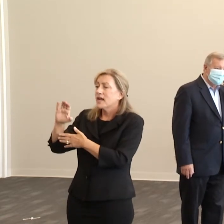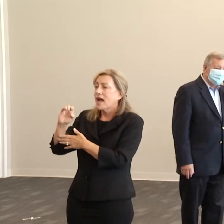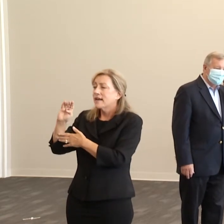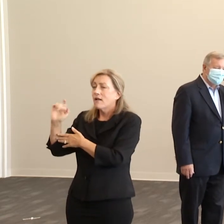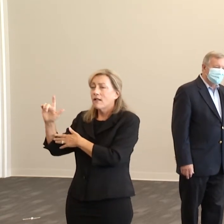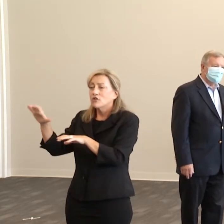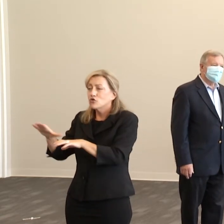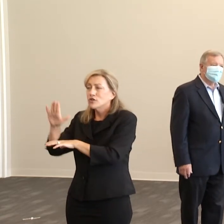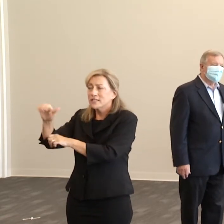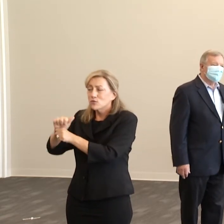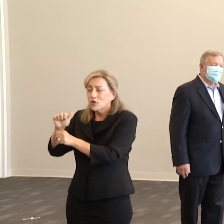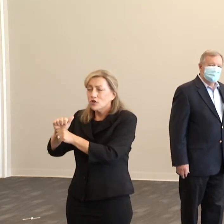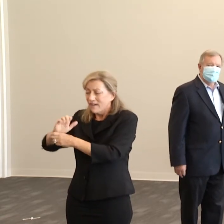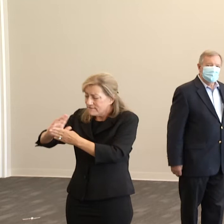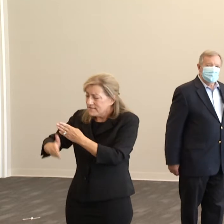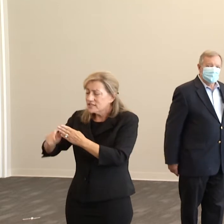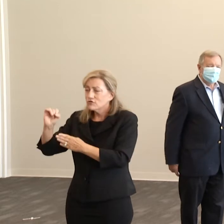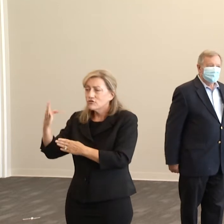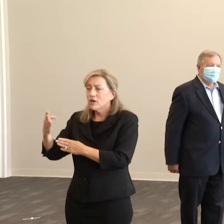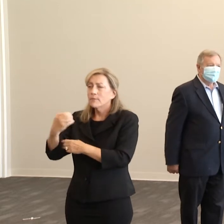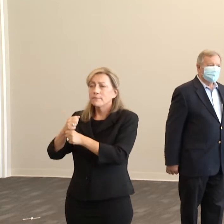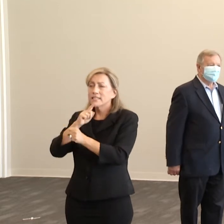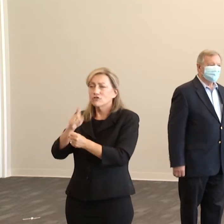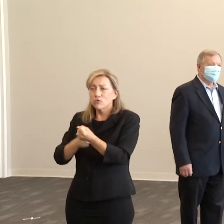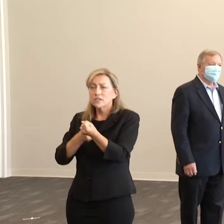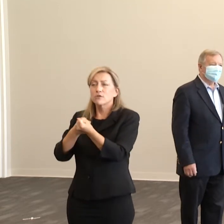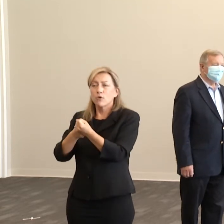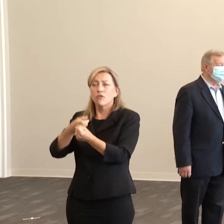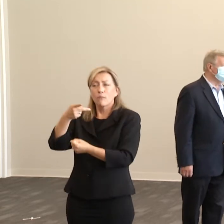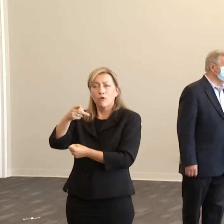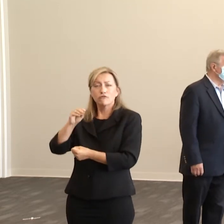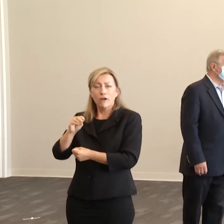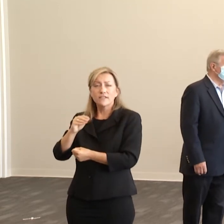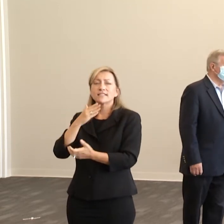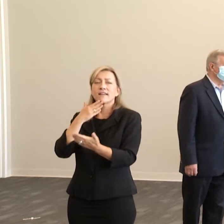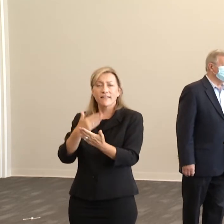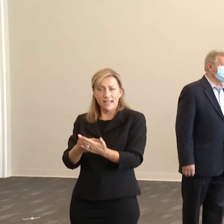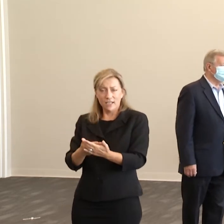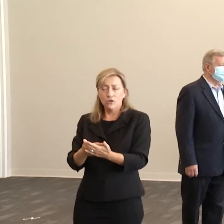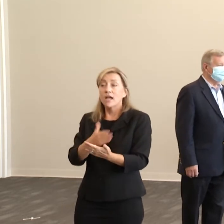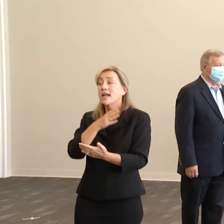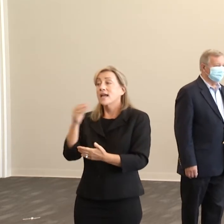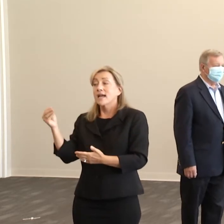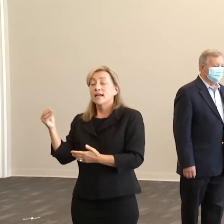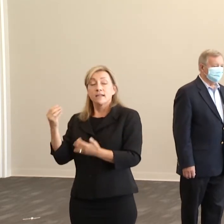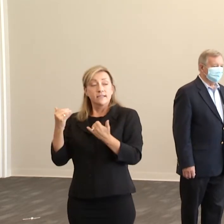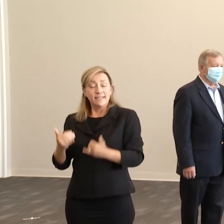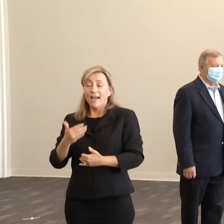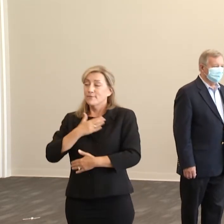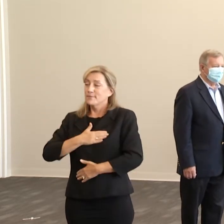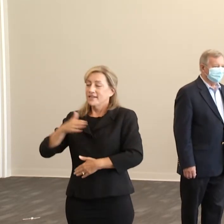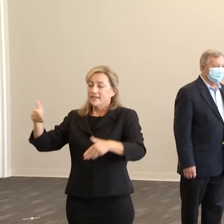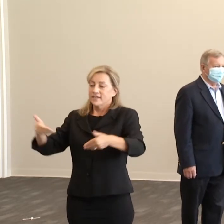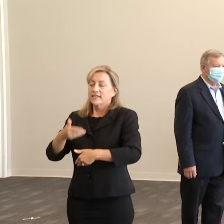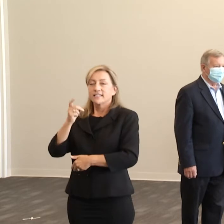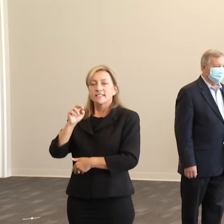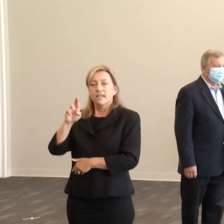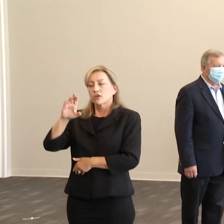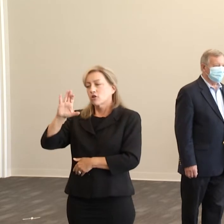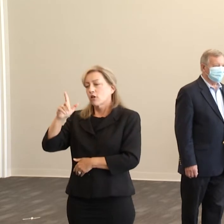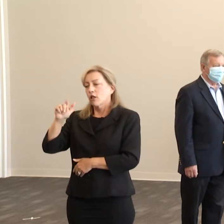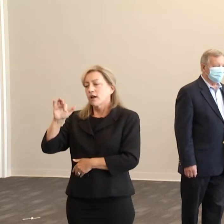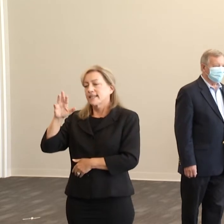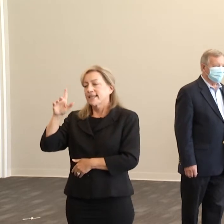job, and let's make sure that we restore the post office. Thank you. And it's now my pleasure to introduce Dr.